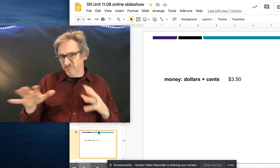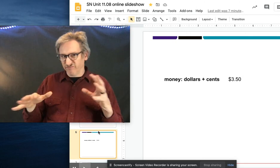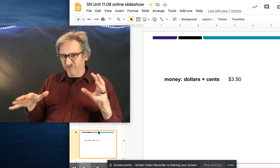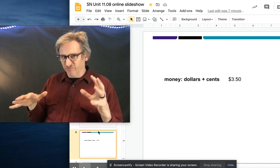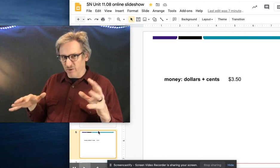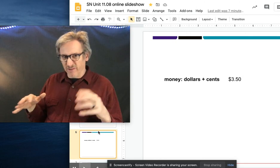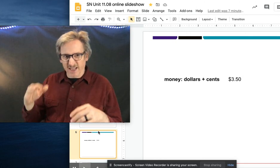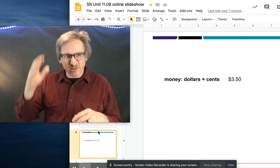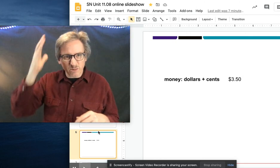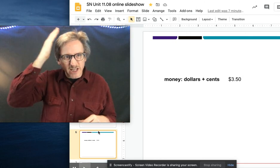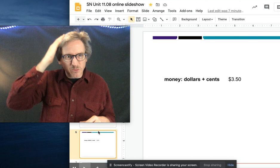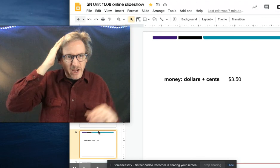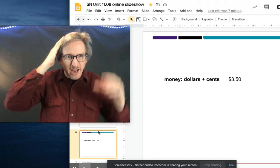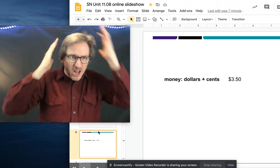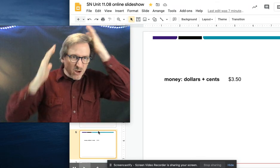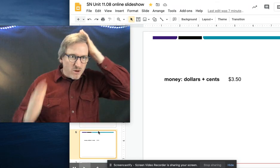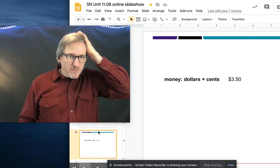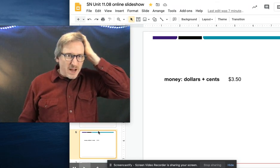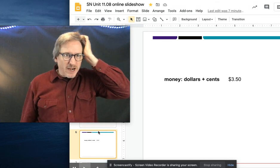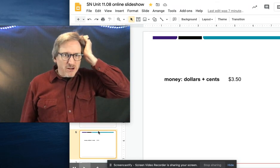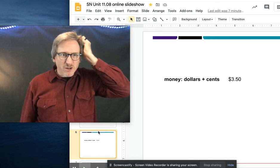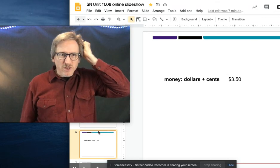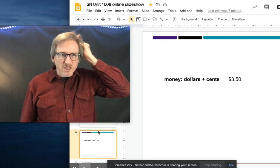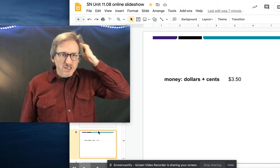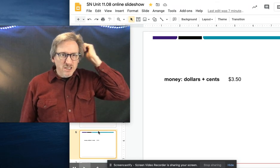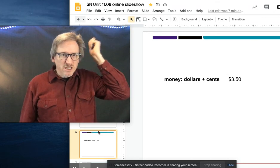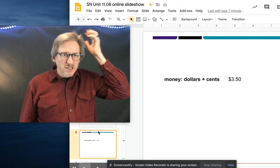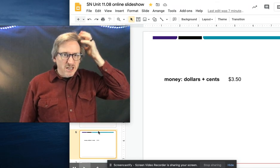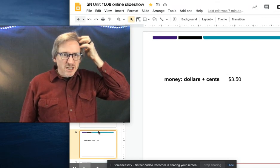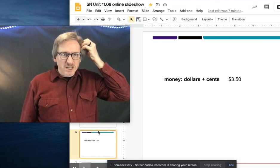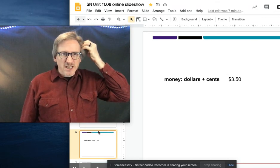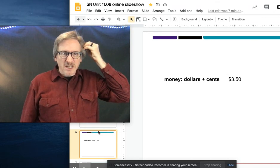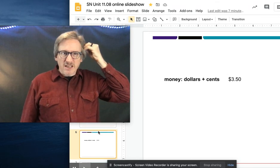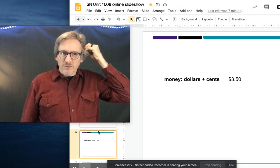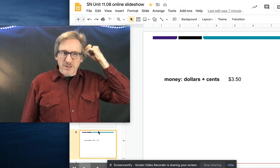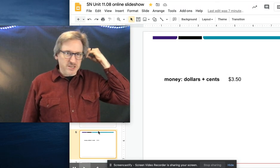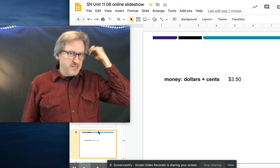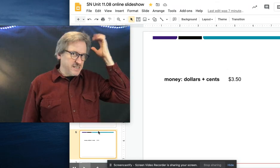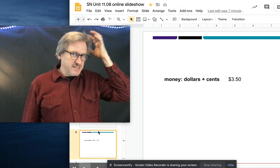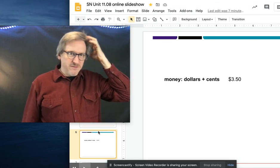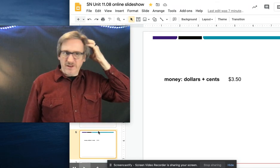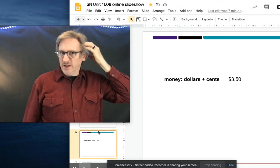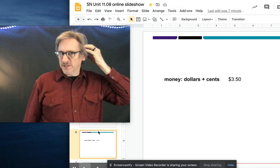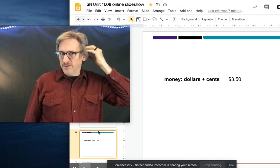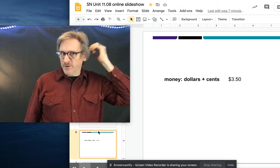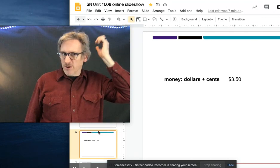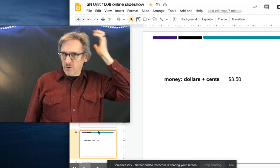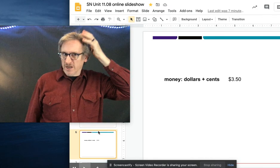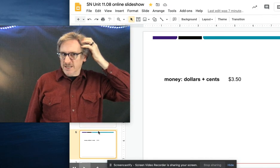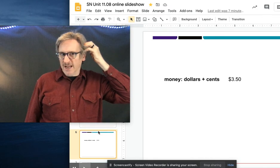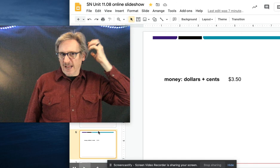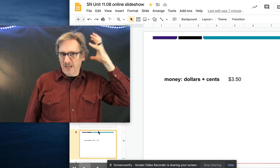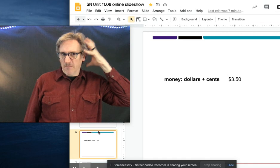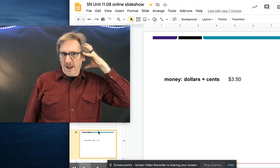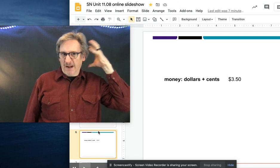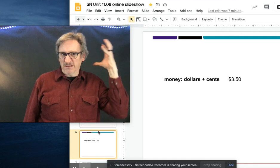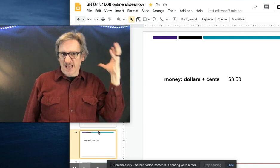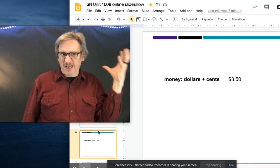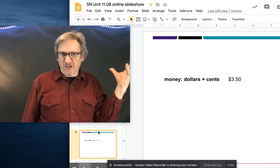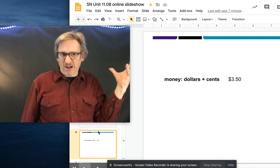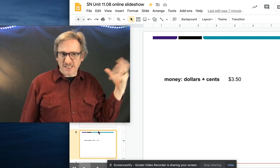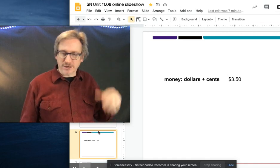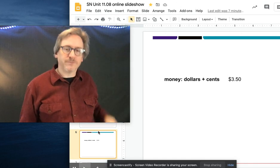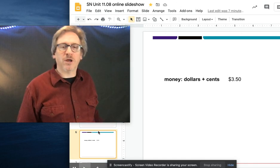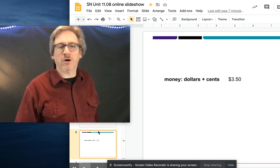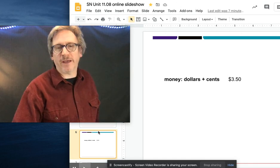It'll be a lot more fast. He's like, what is my hair doing? With each successive video as I've been recording today, my hair has